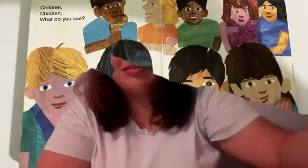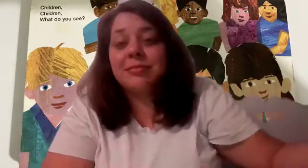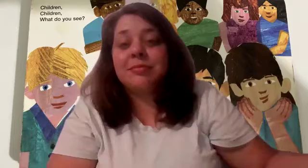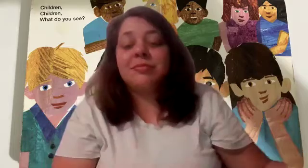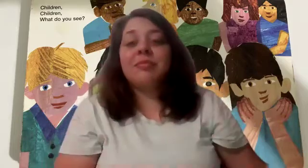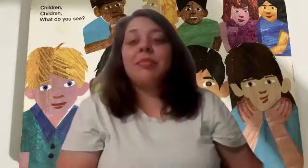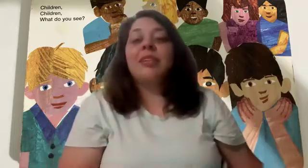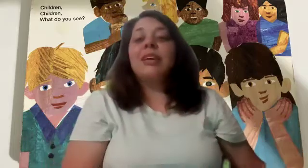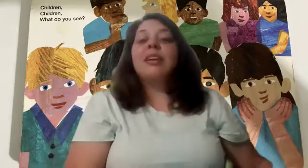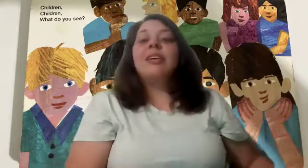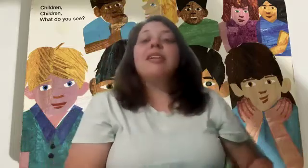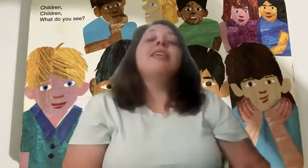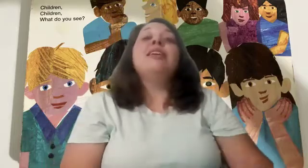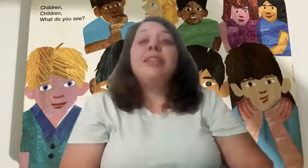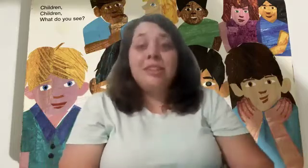Children.